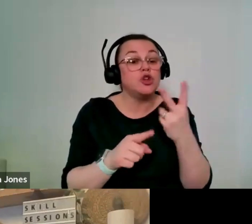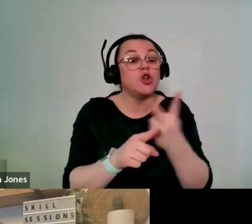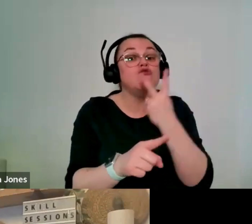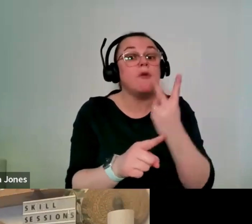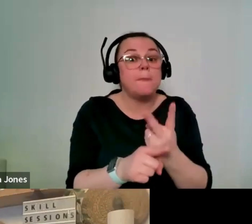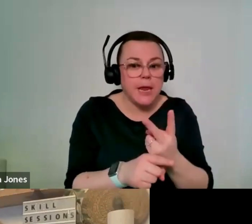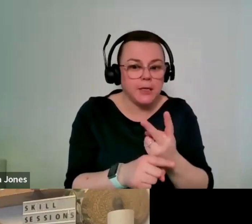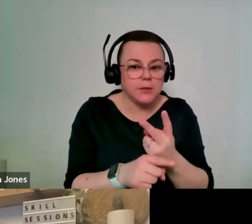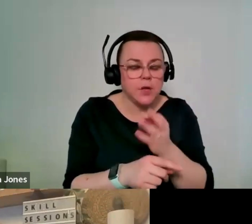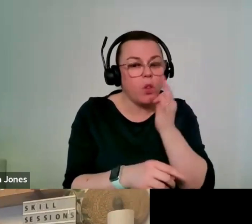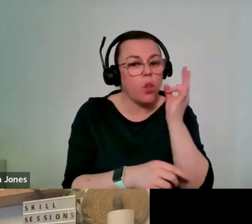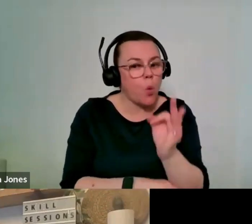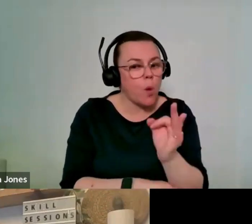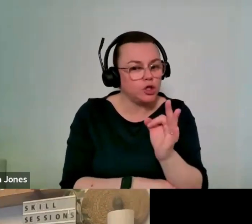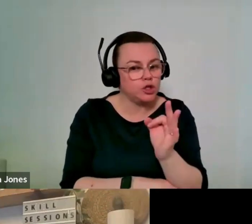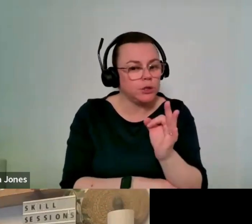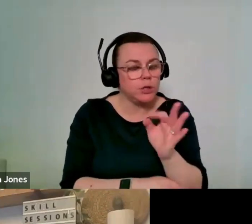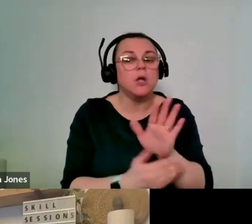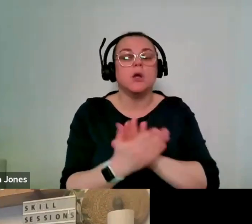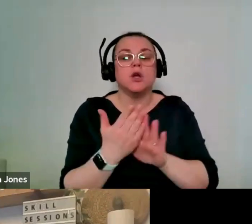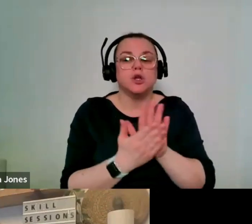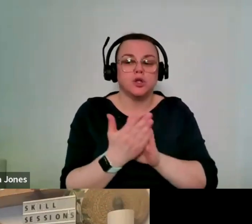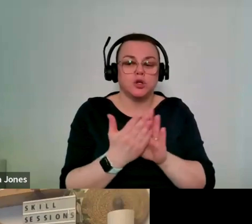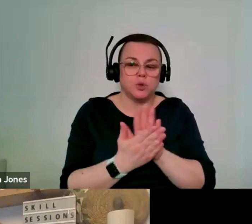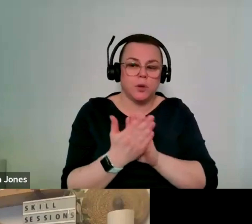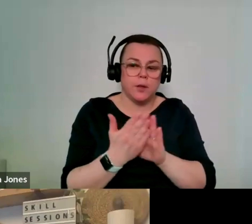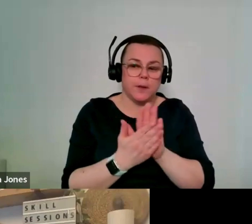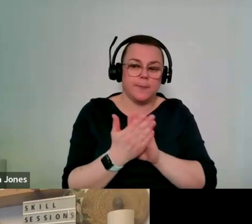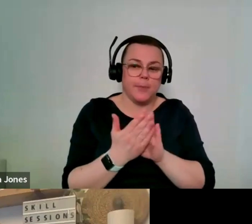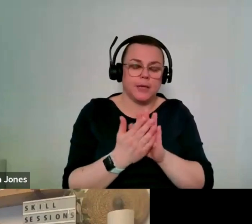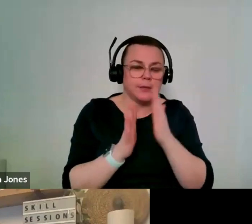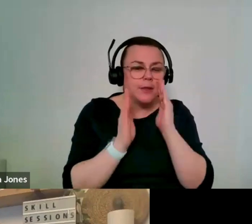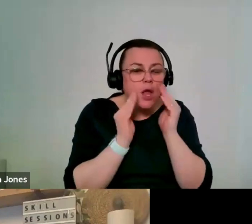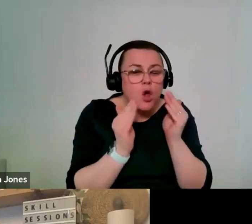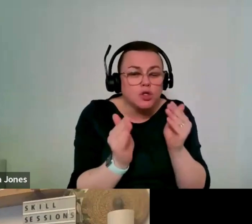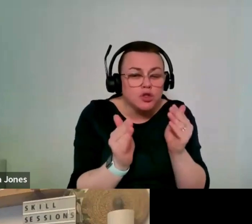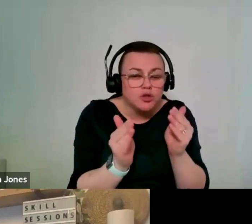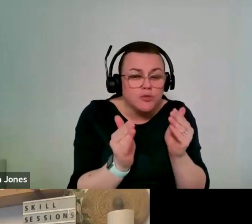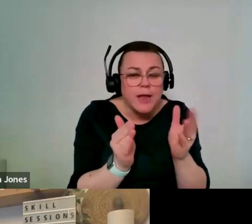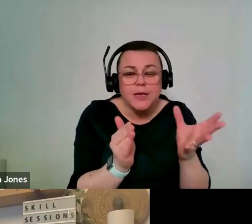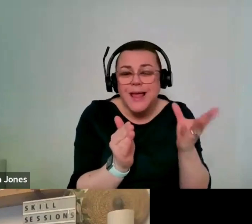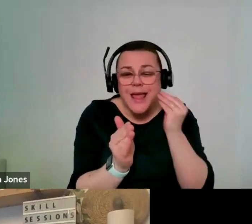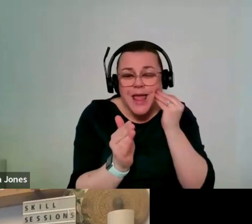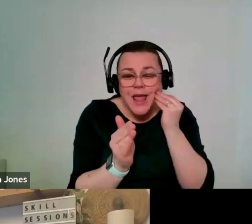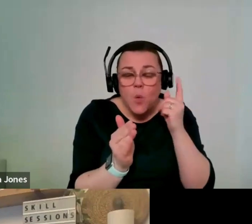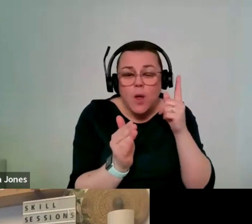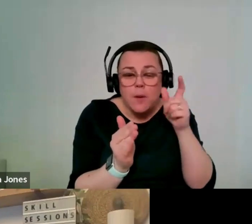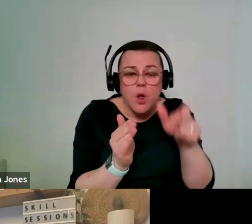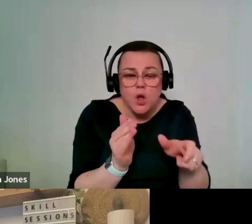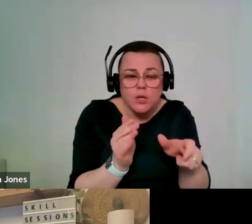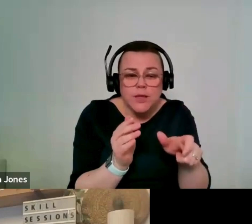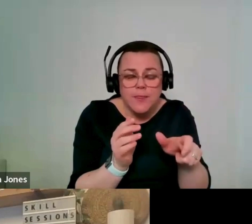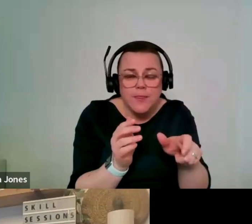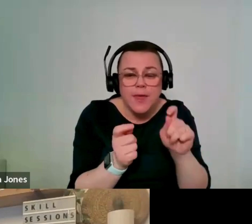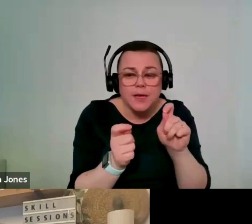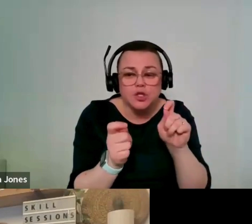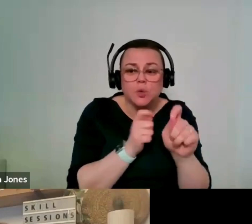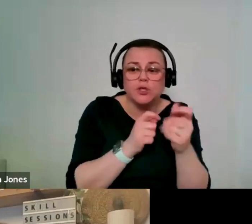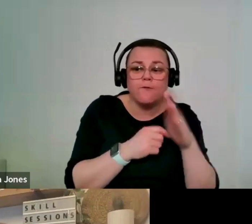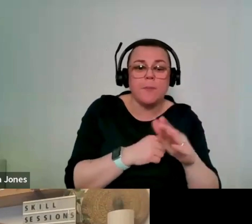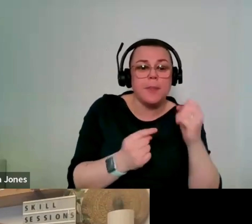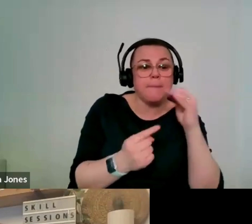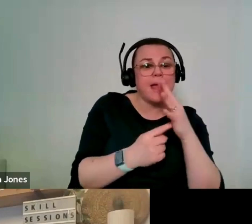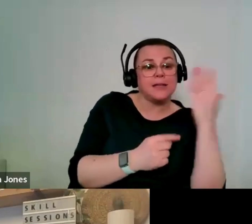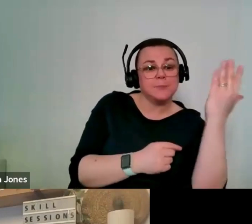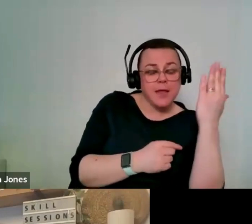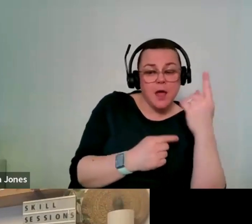to answer. This person says they concentrate really hard to hear one person, and switching between the main speaker and